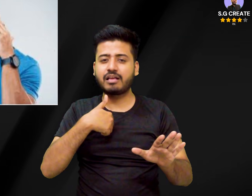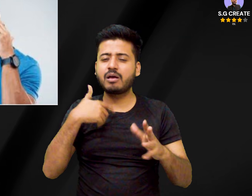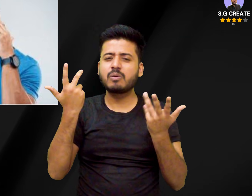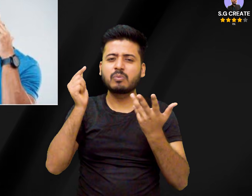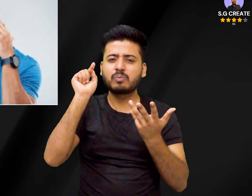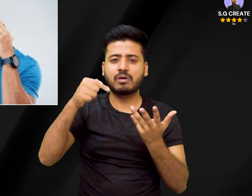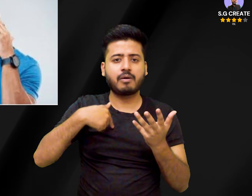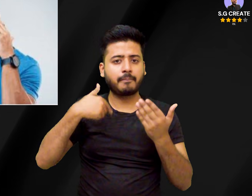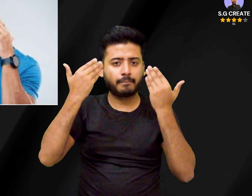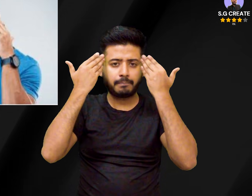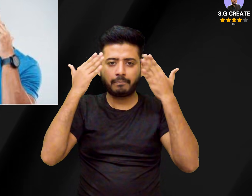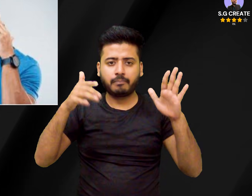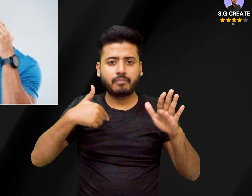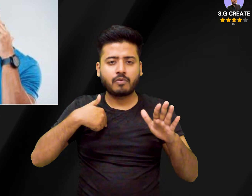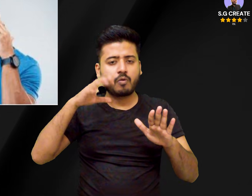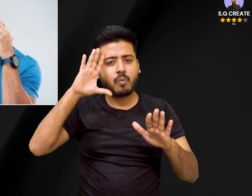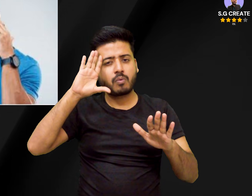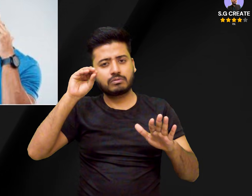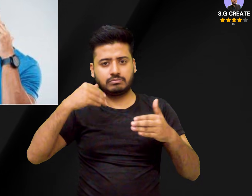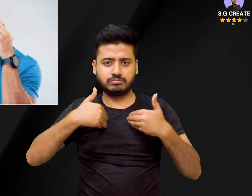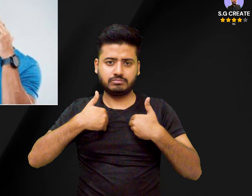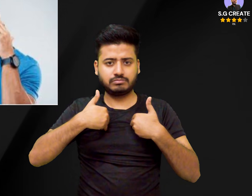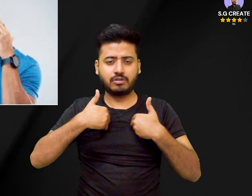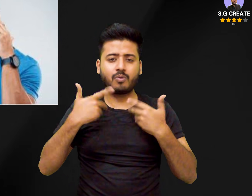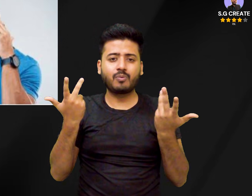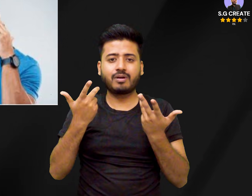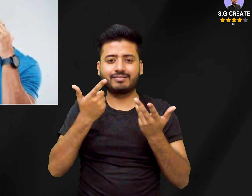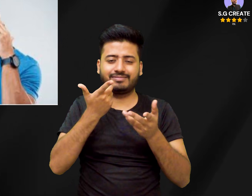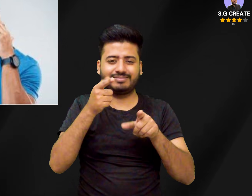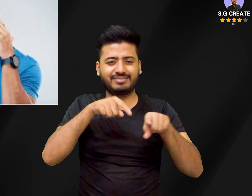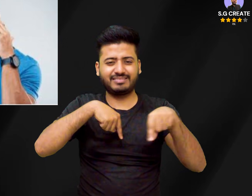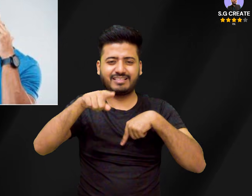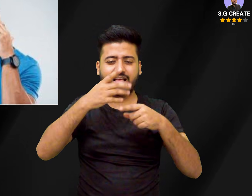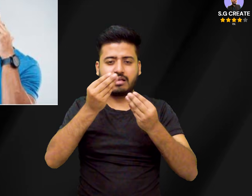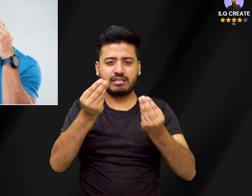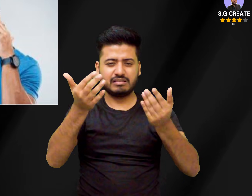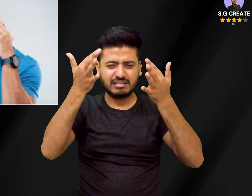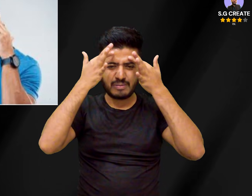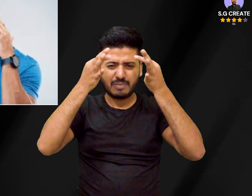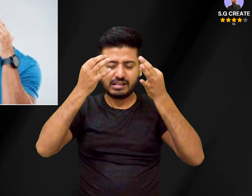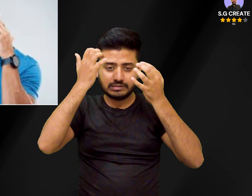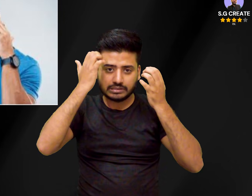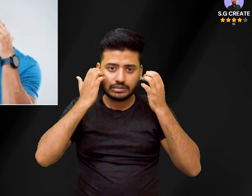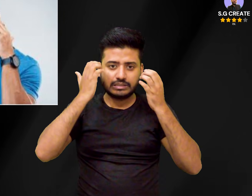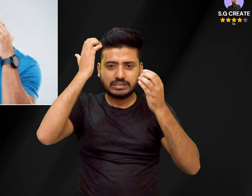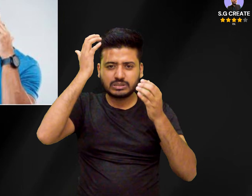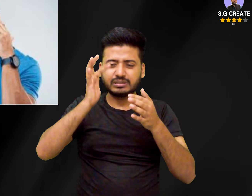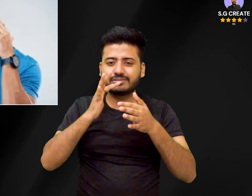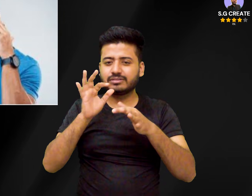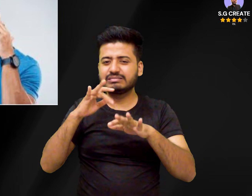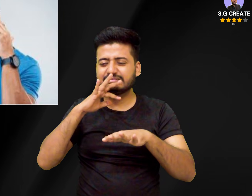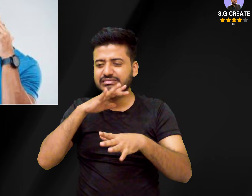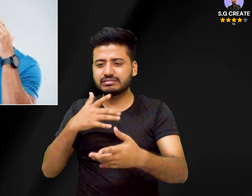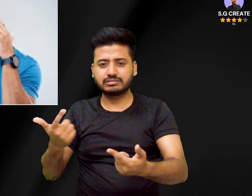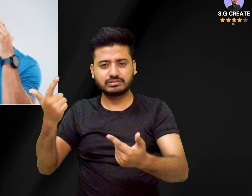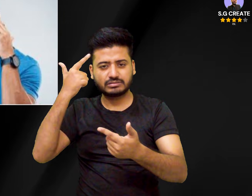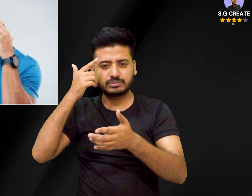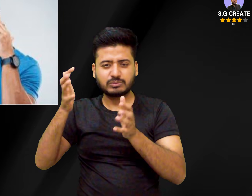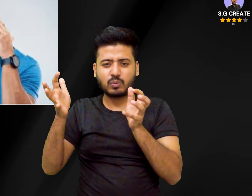oil efficiently. They are refined, making them more affordable and giving them a neutral taste and longer shelf life, while still being safe